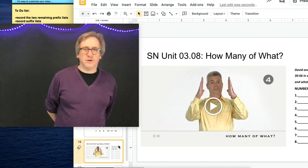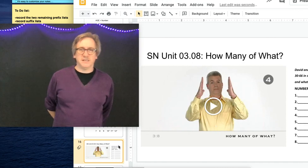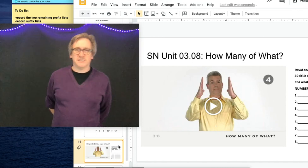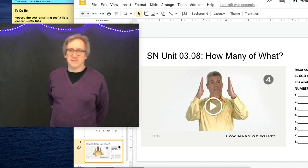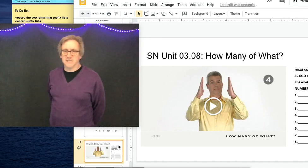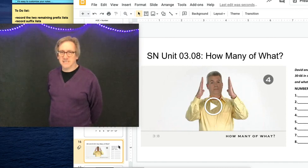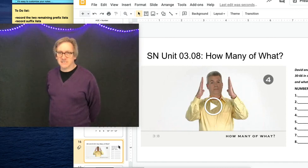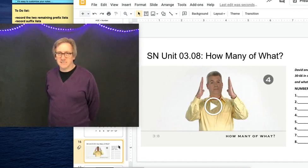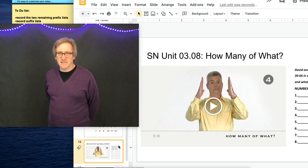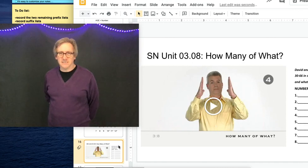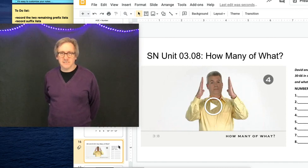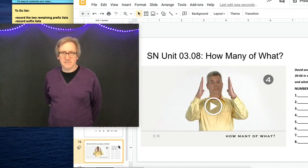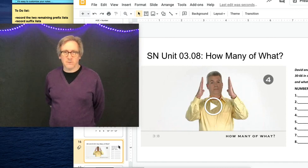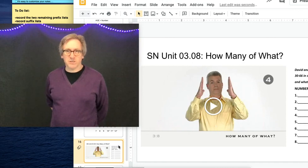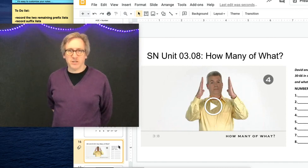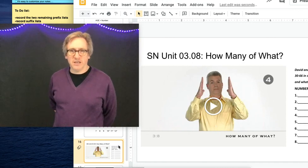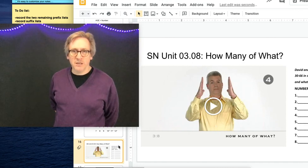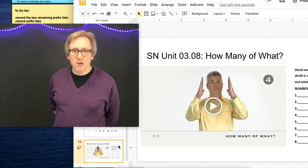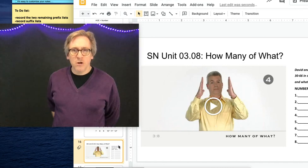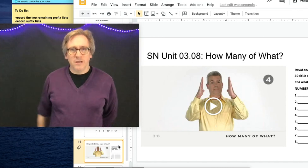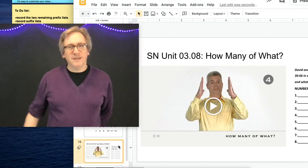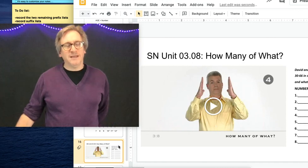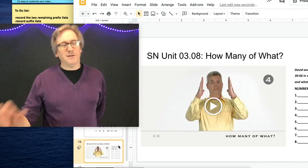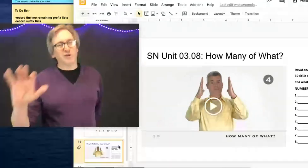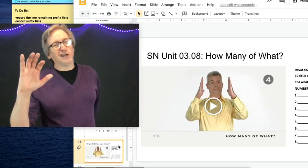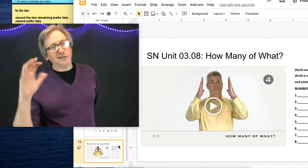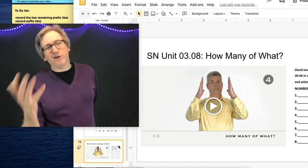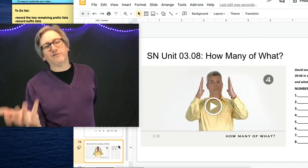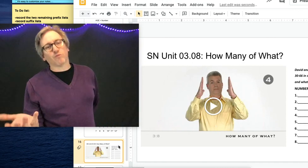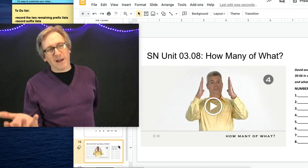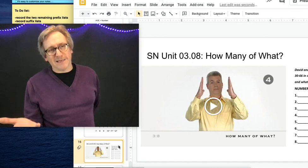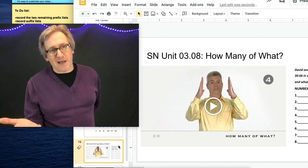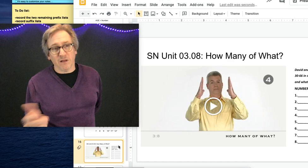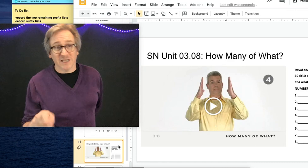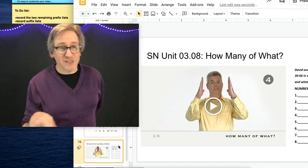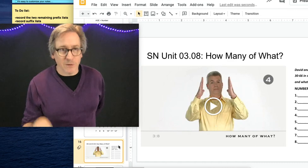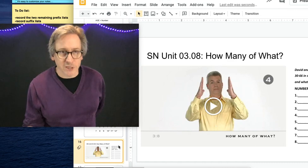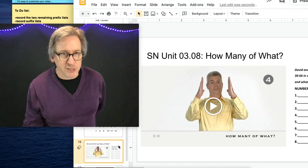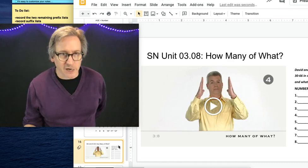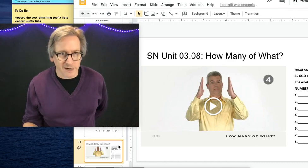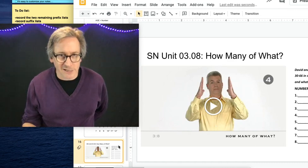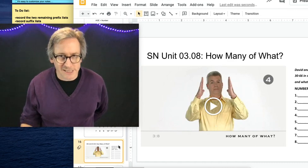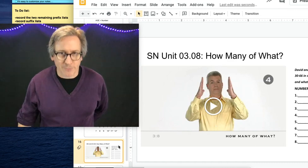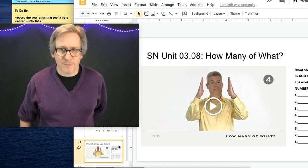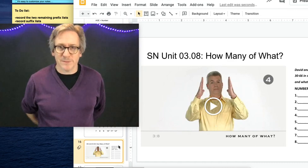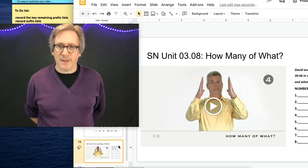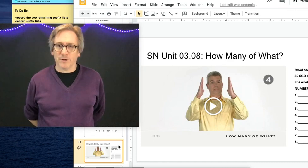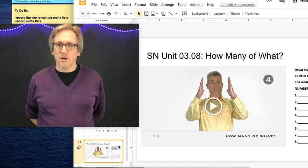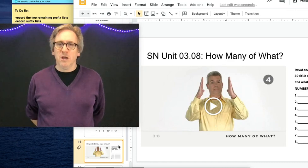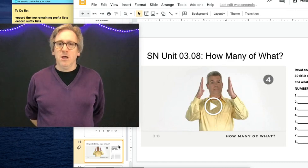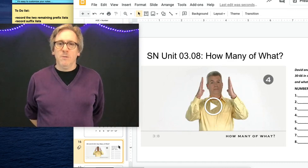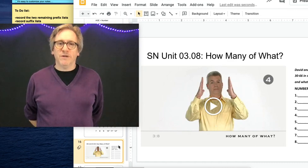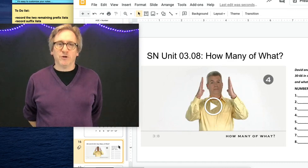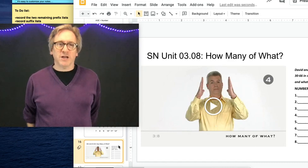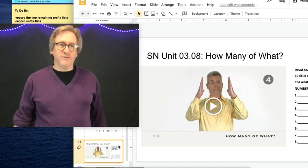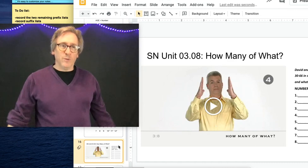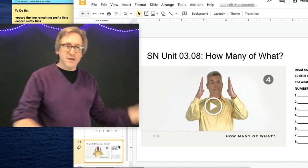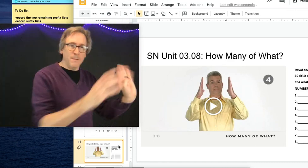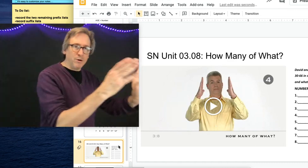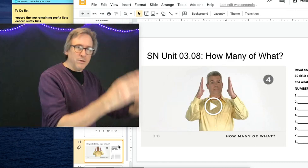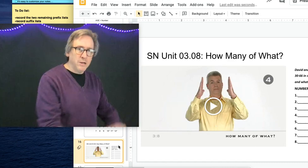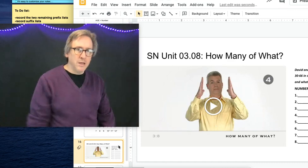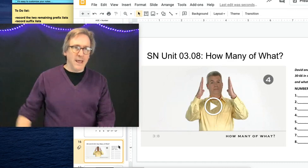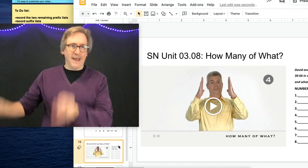between 30 and 66 in sentences. And I want you, you don't have to write it down unless you want to just jot it down on a separate piece of paper. But they're going to give